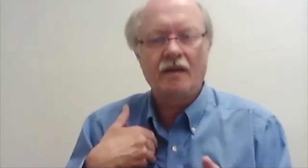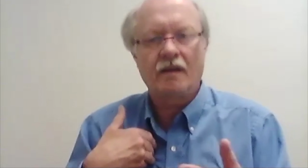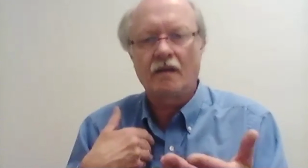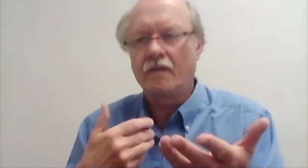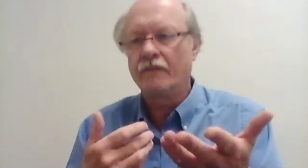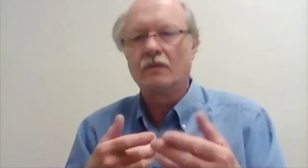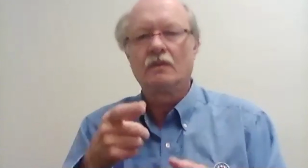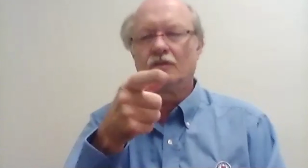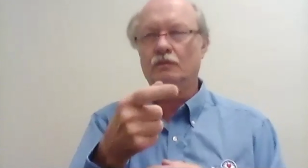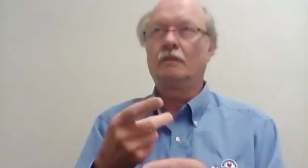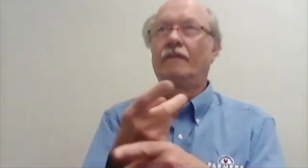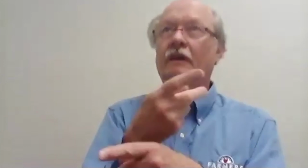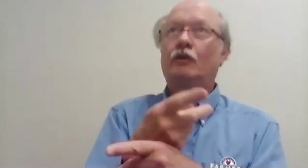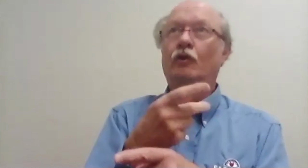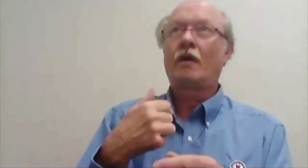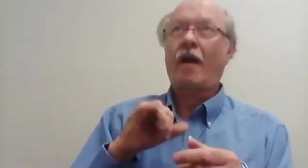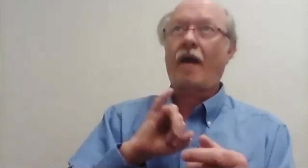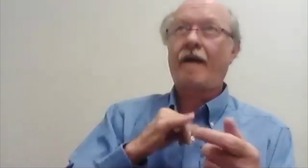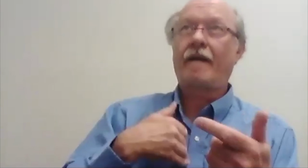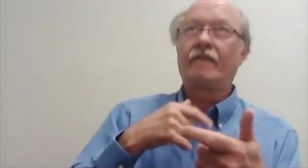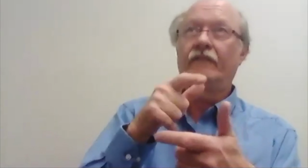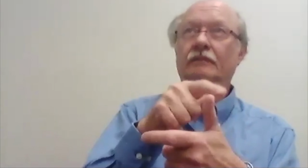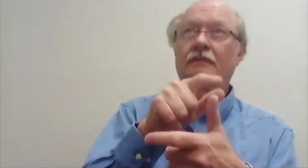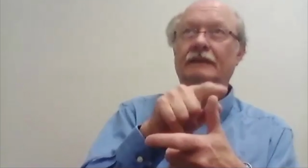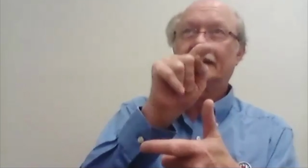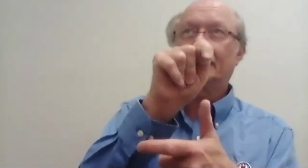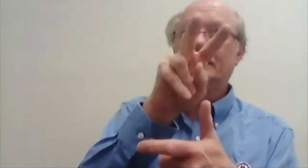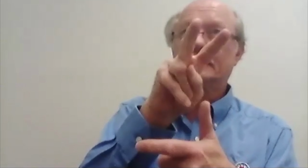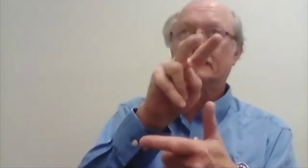maybe a smartphone, a bed,